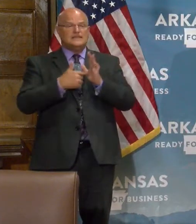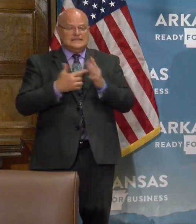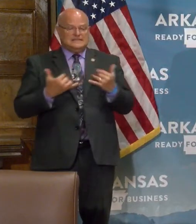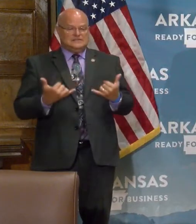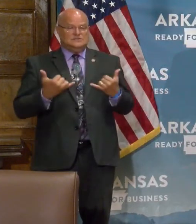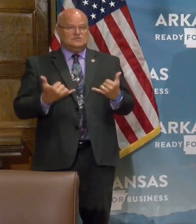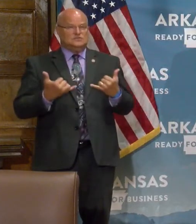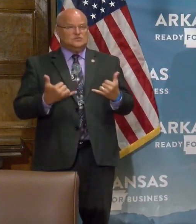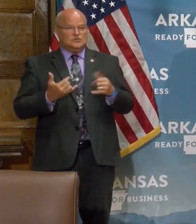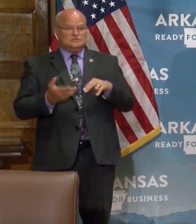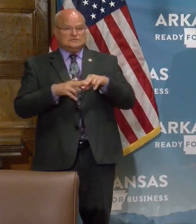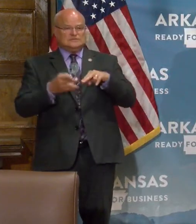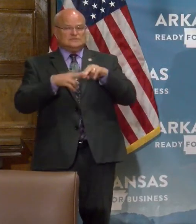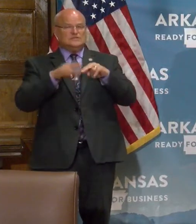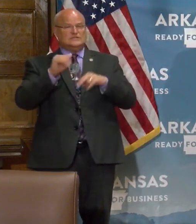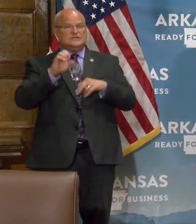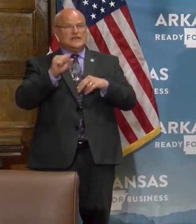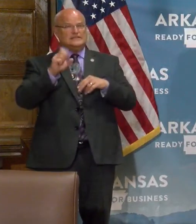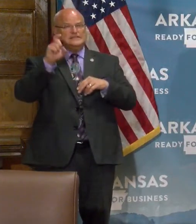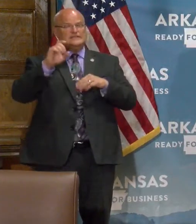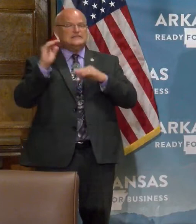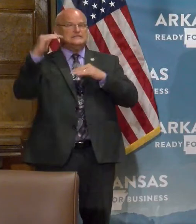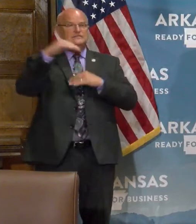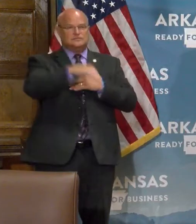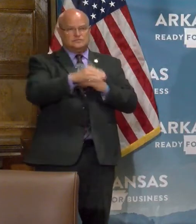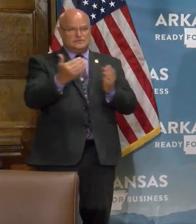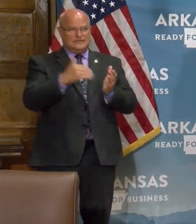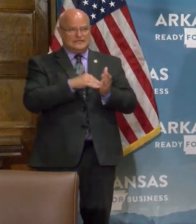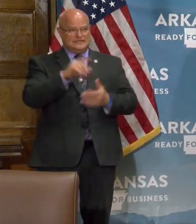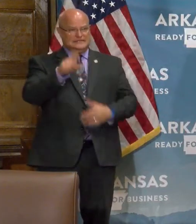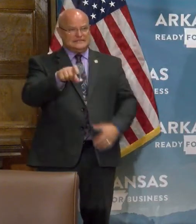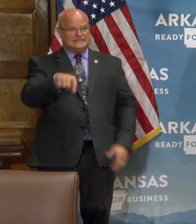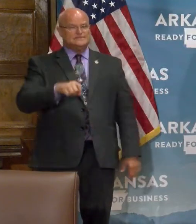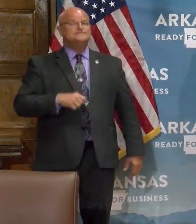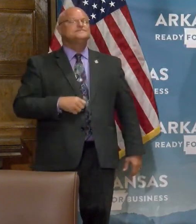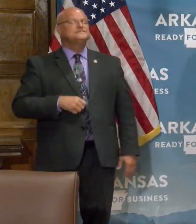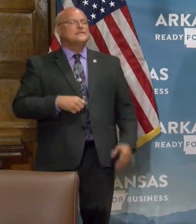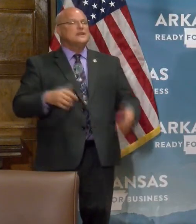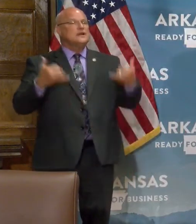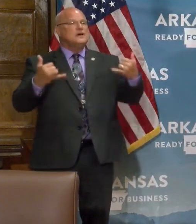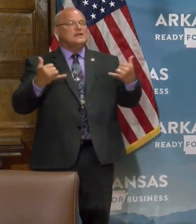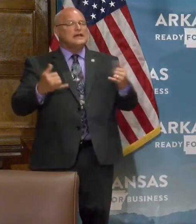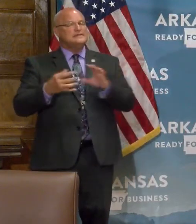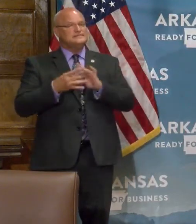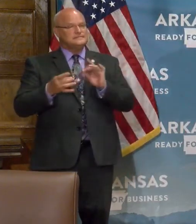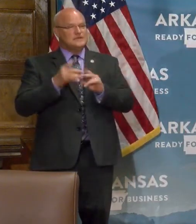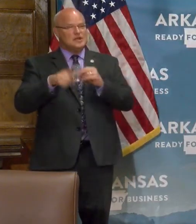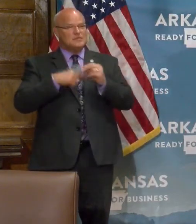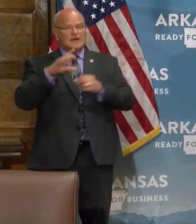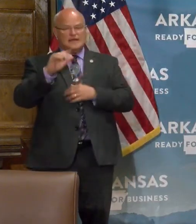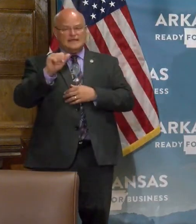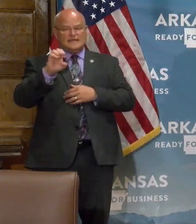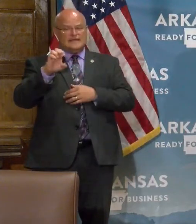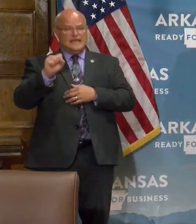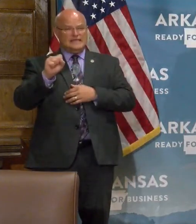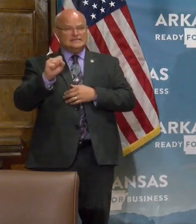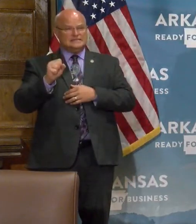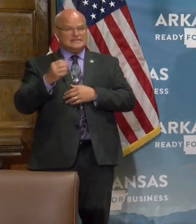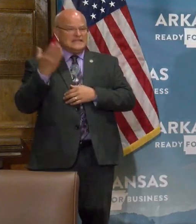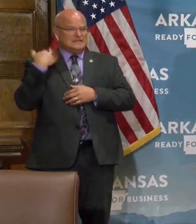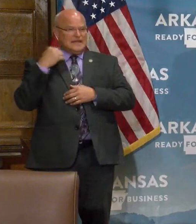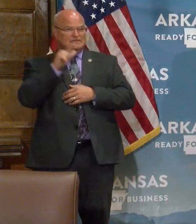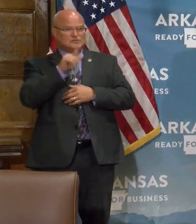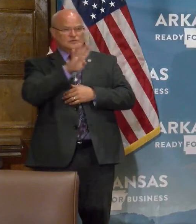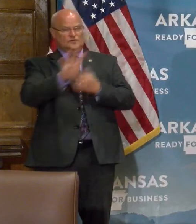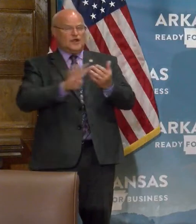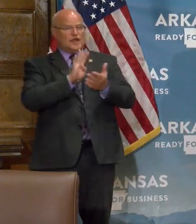current increase in cases that we've seen. With that, let's talk about the cases in the last 24